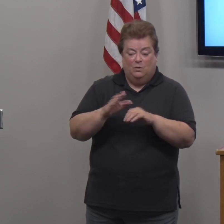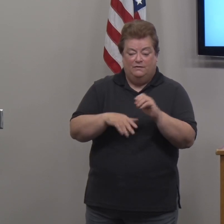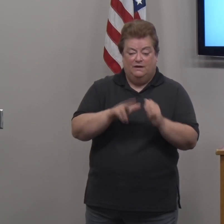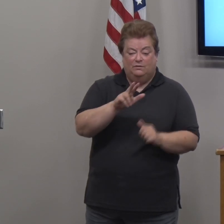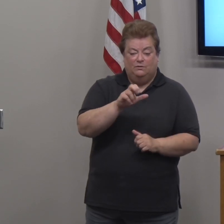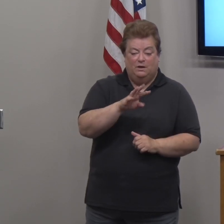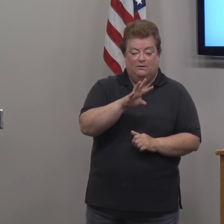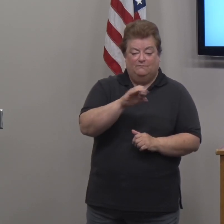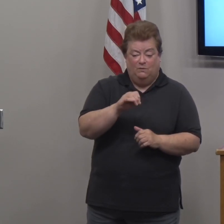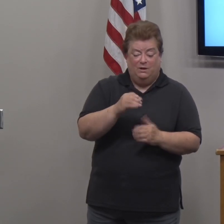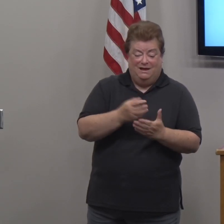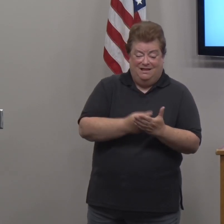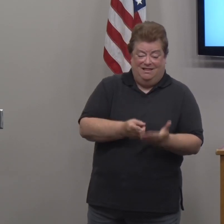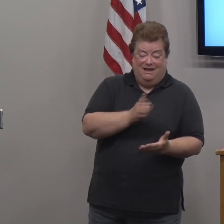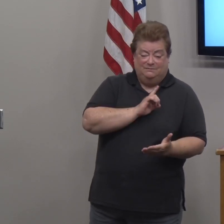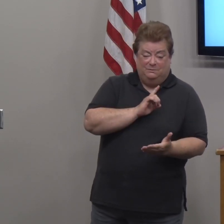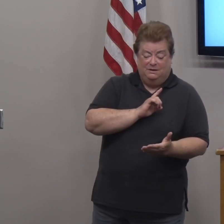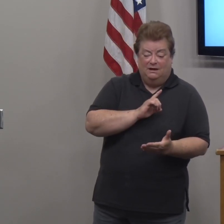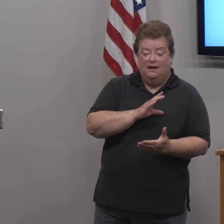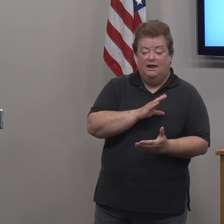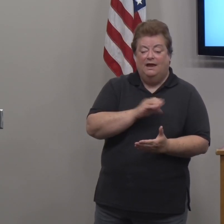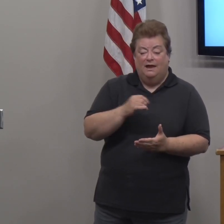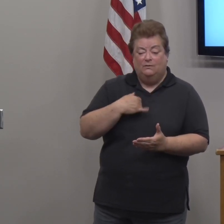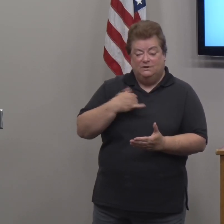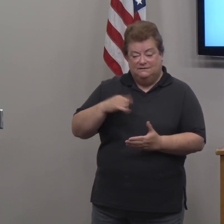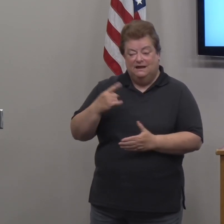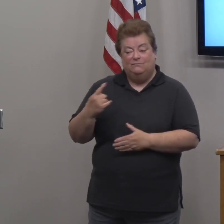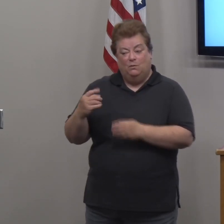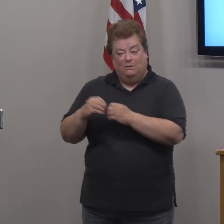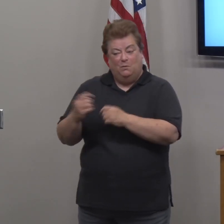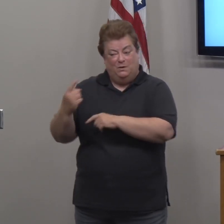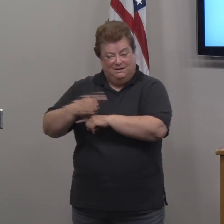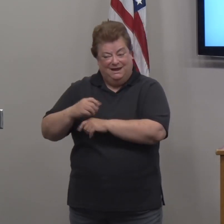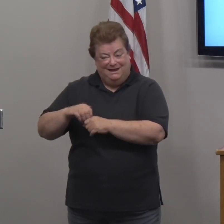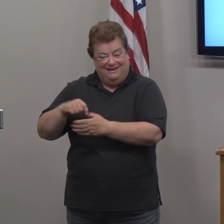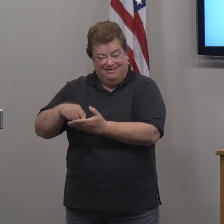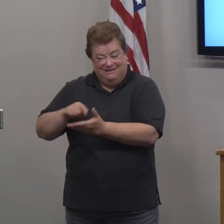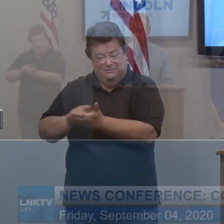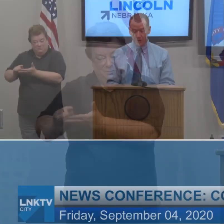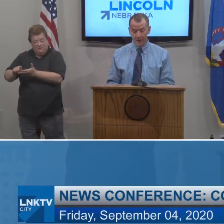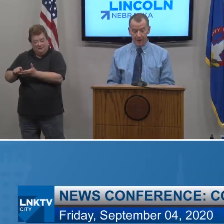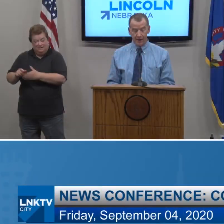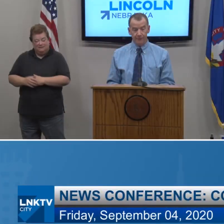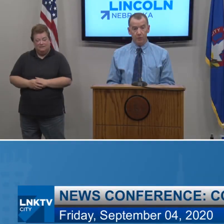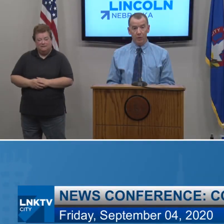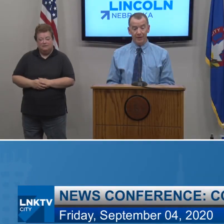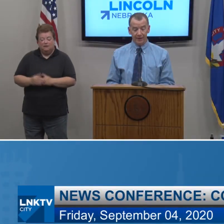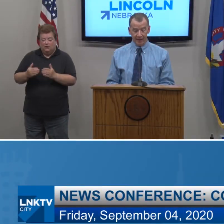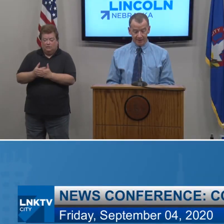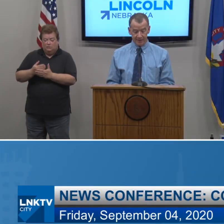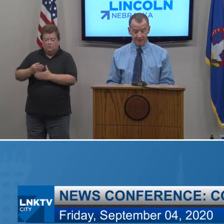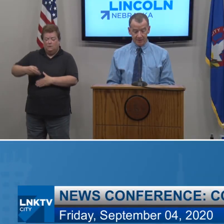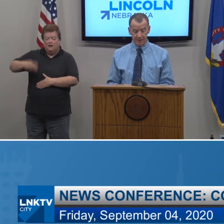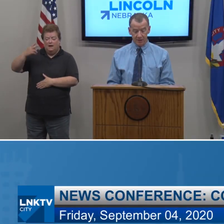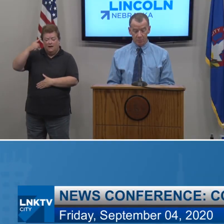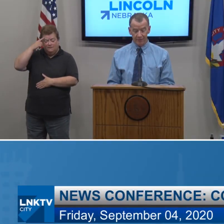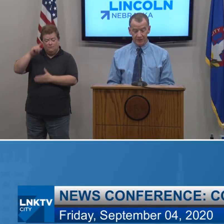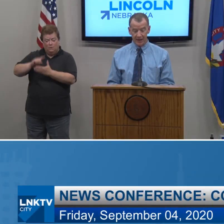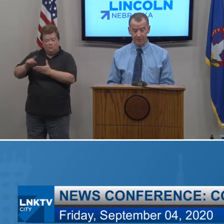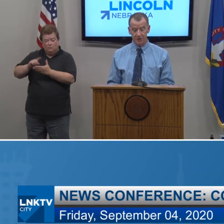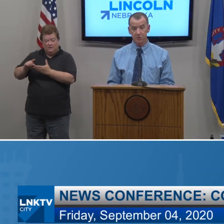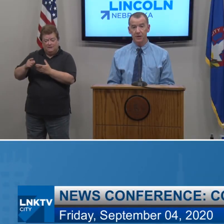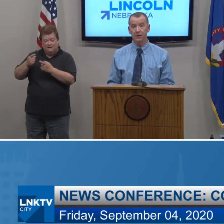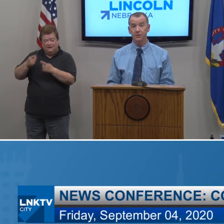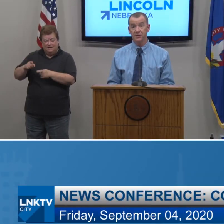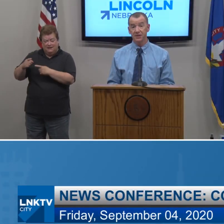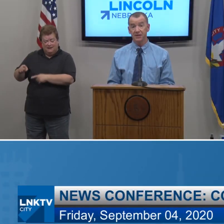reported last week, and we still have another day to go. It is also a new high for weekly cases. The previous